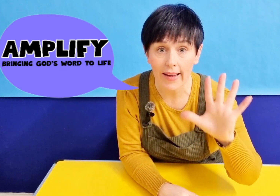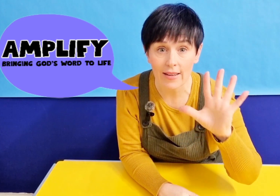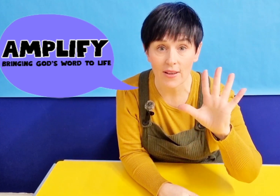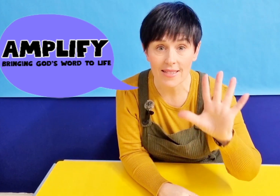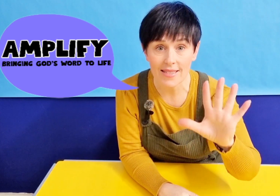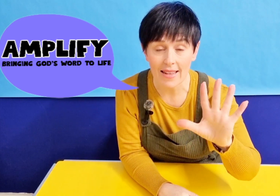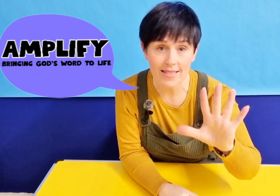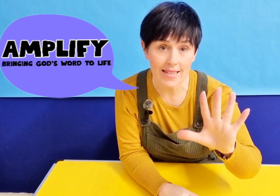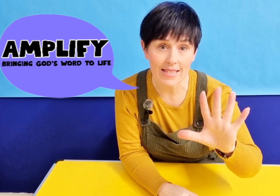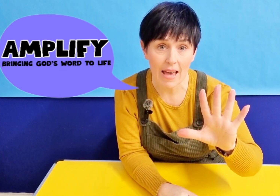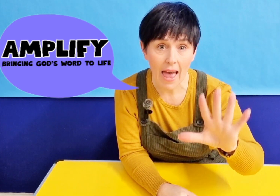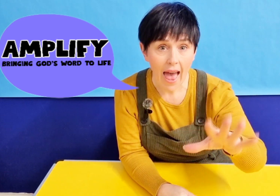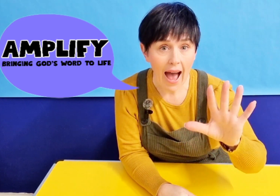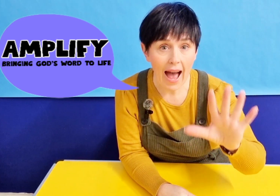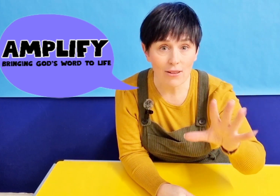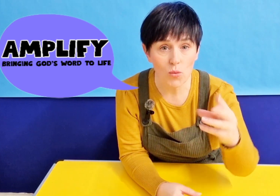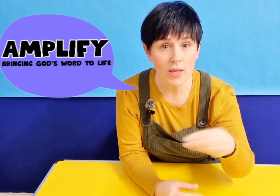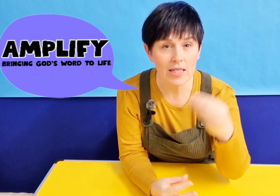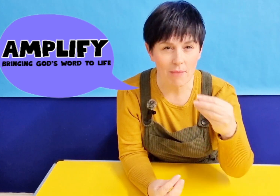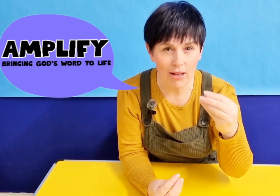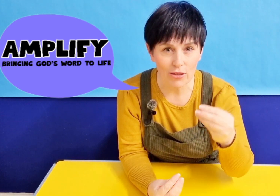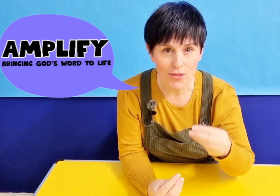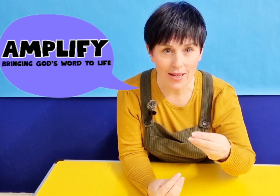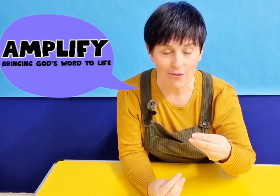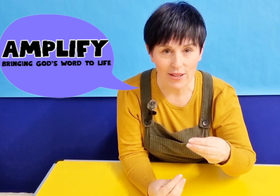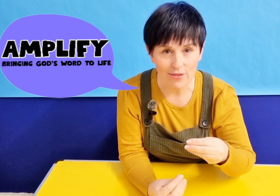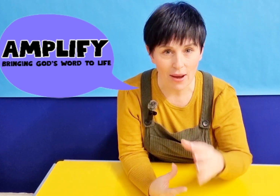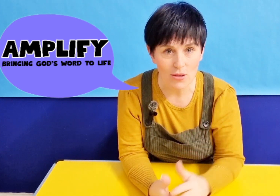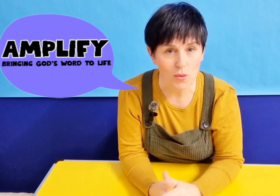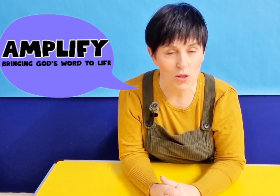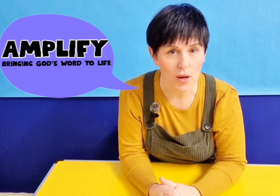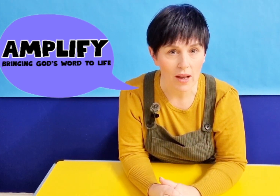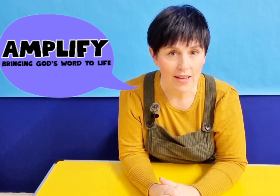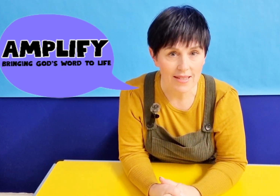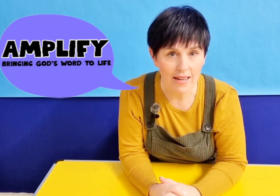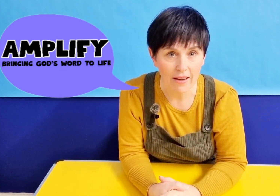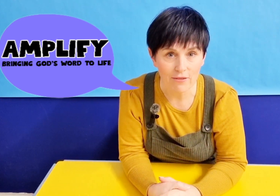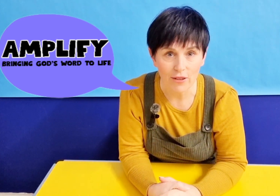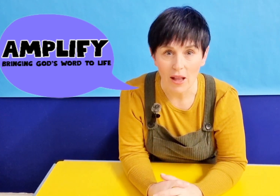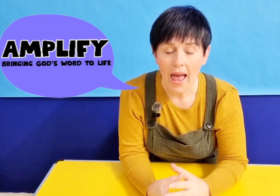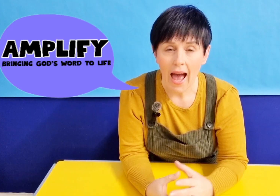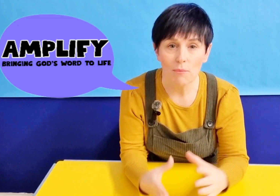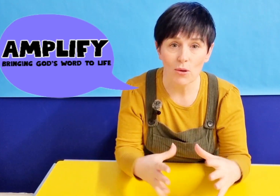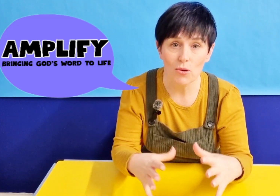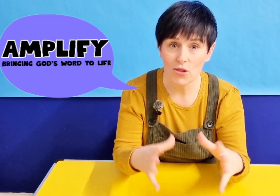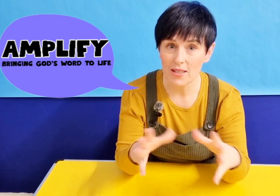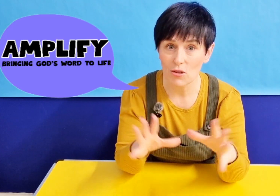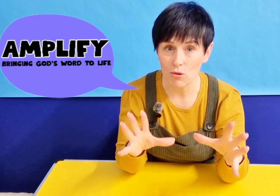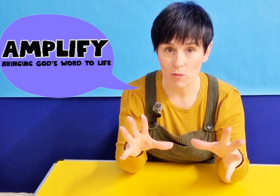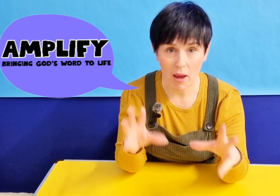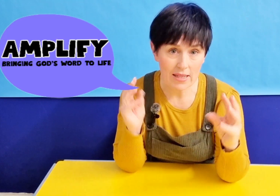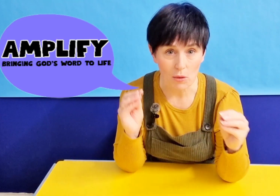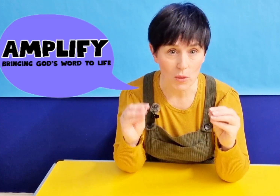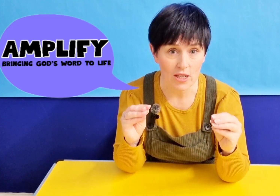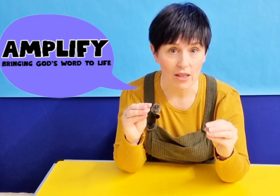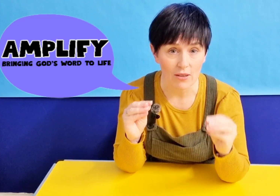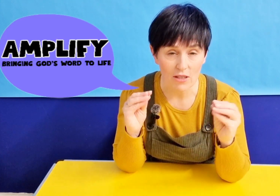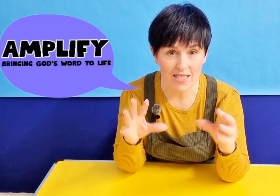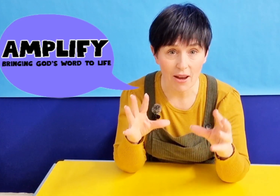5 senses and we smelled those lovely flowers, which were delightful. And we also did a gorgeous painting, which is a sight